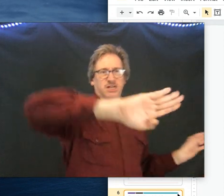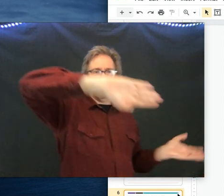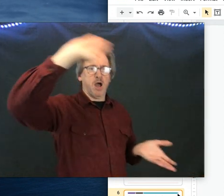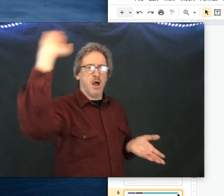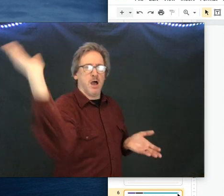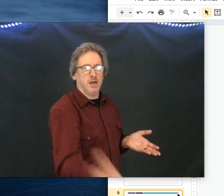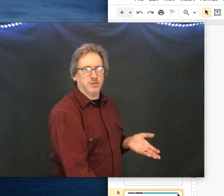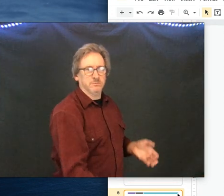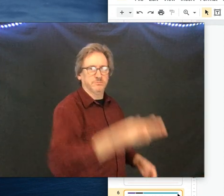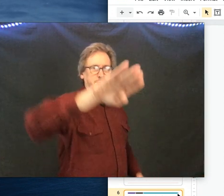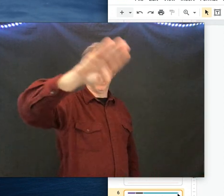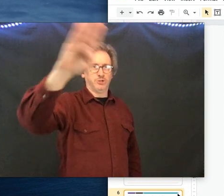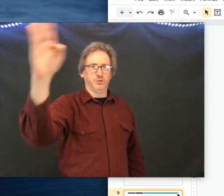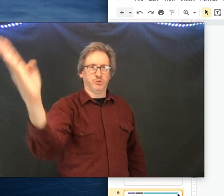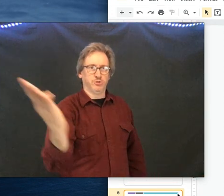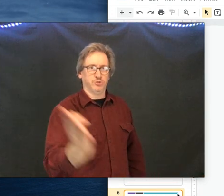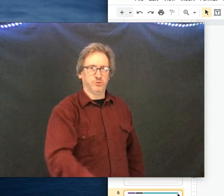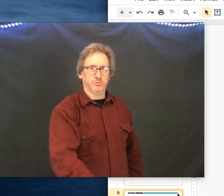Almost like